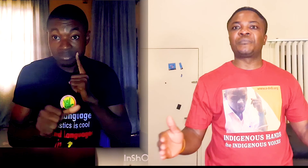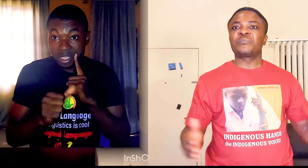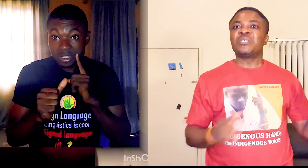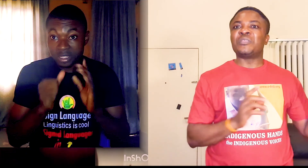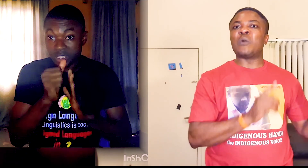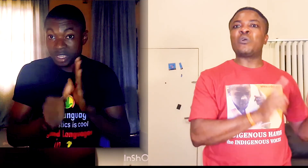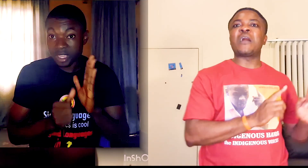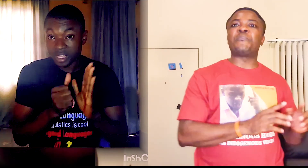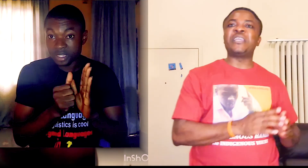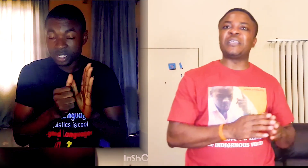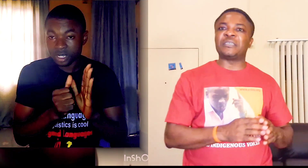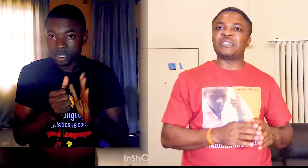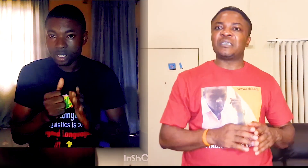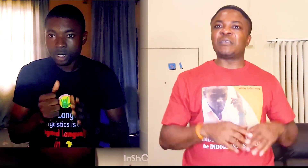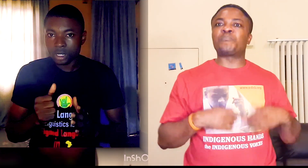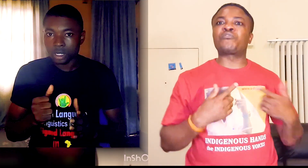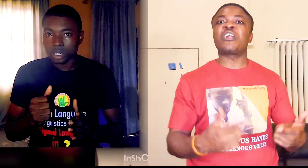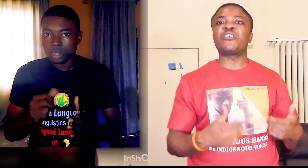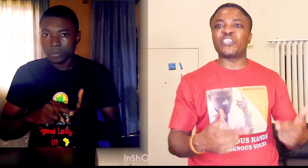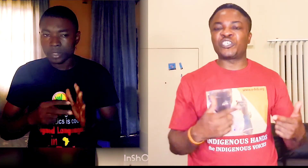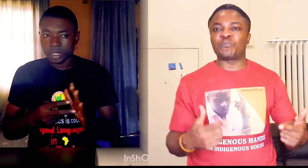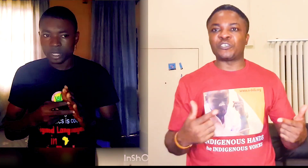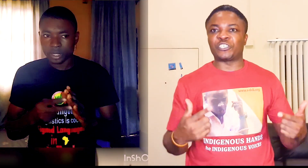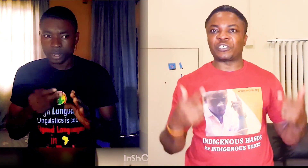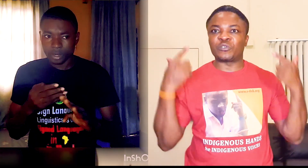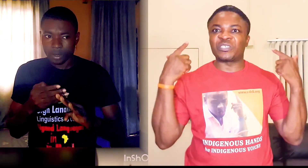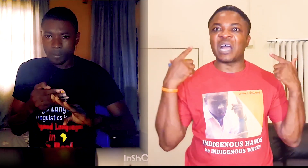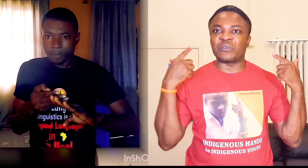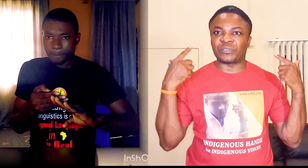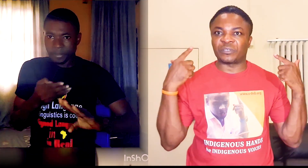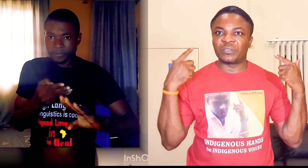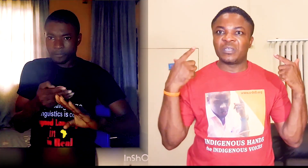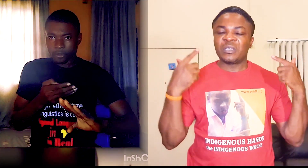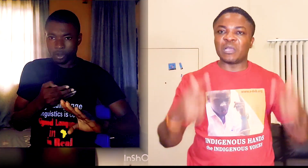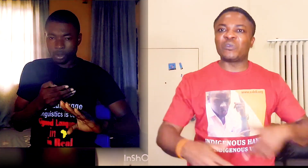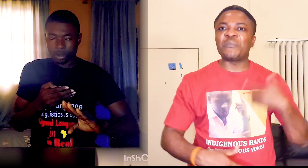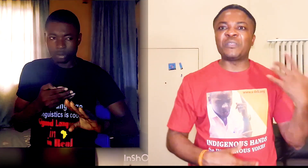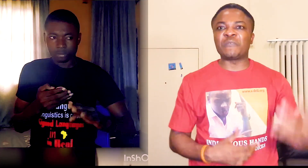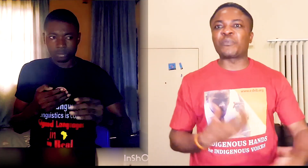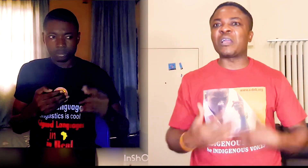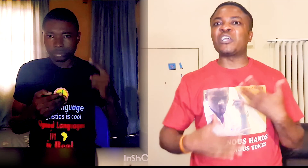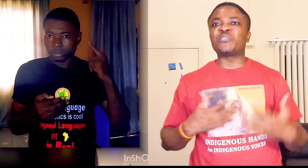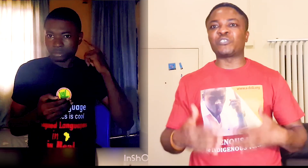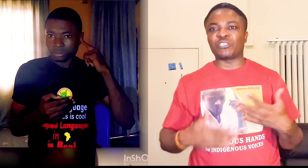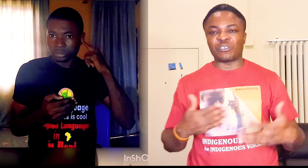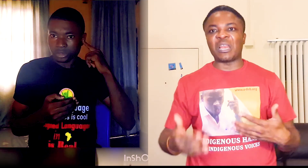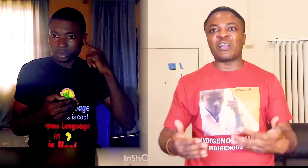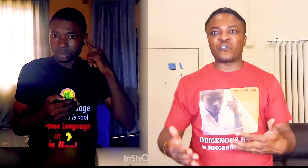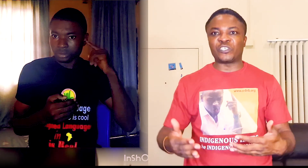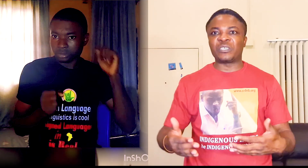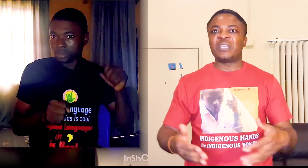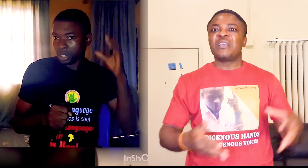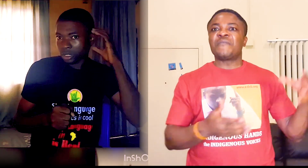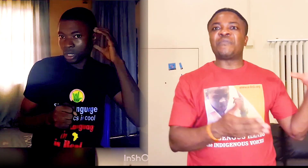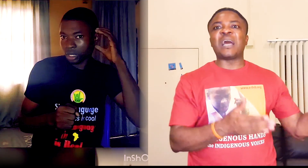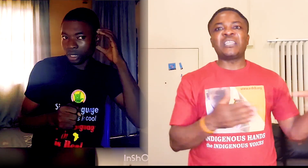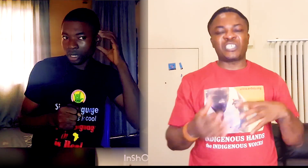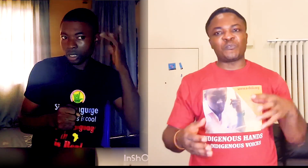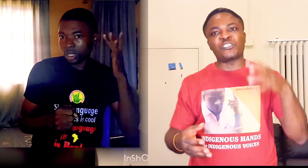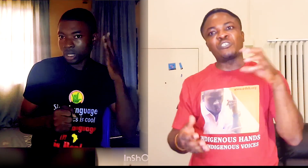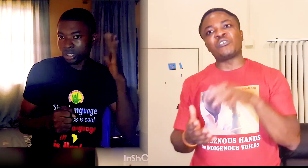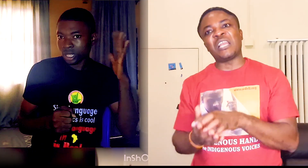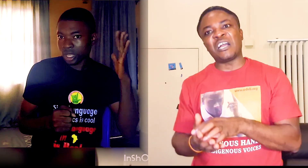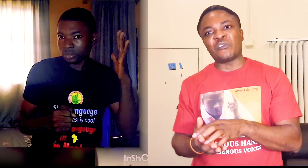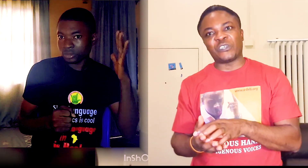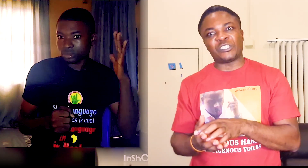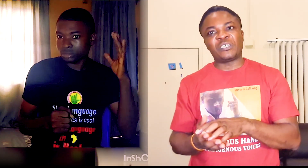range, there would have been the prior exposure to sounds. There would have been the prior exposure to language. That